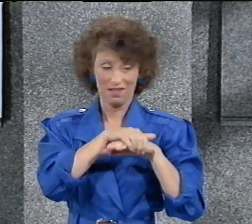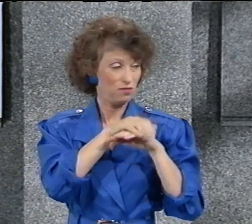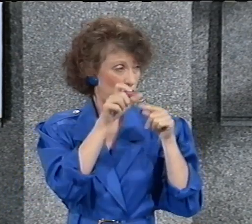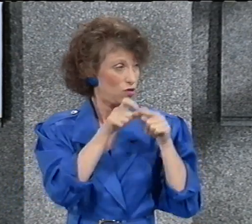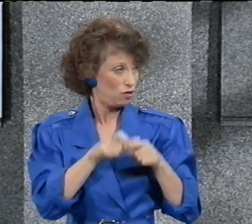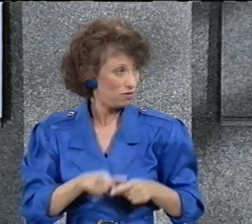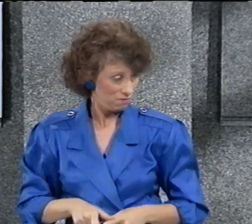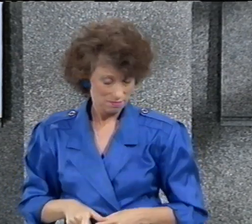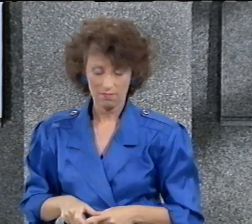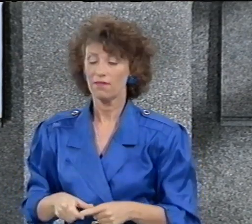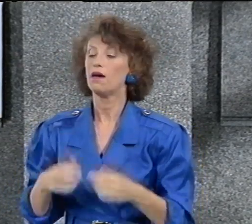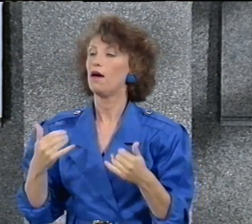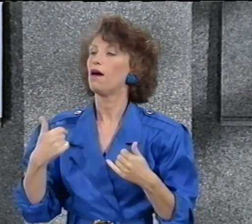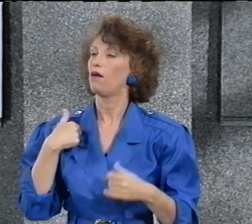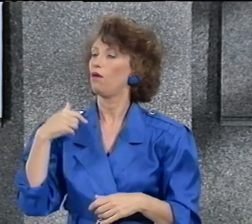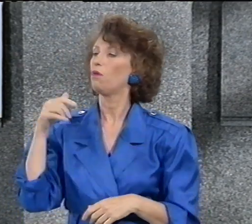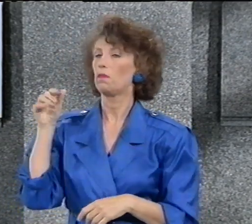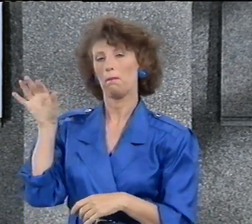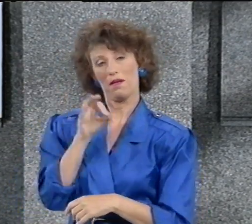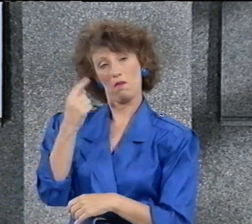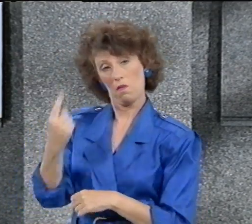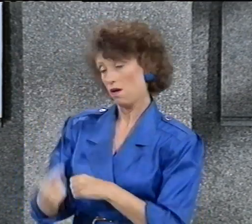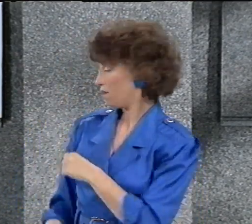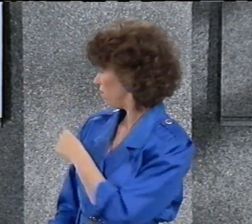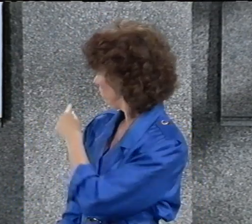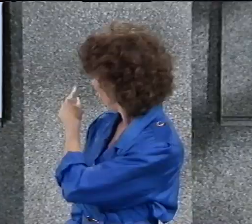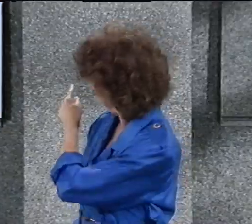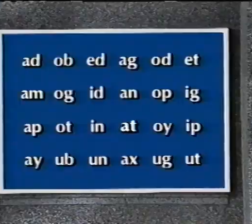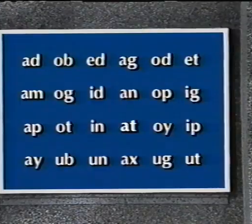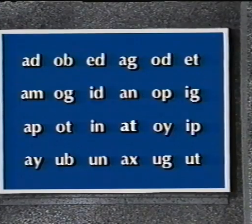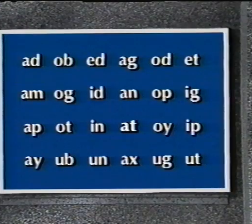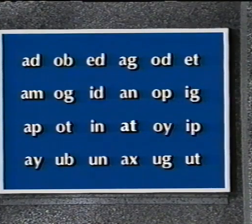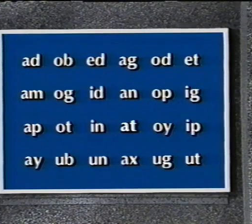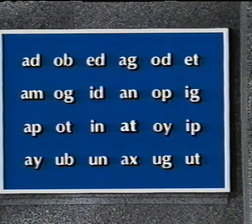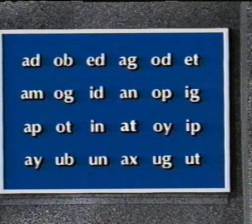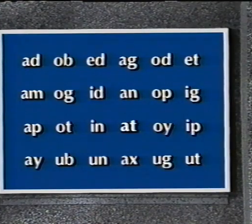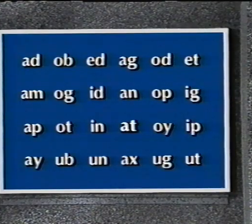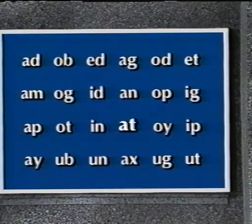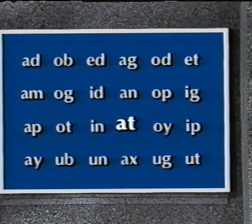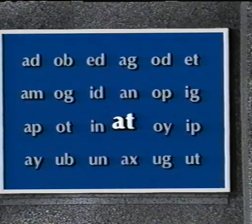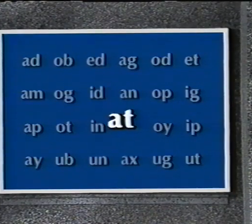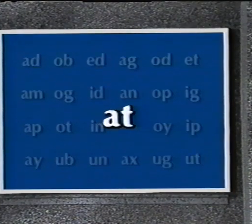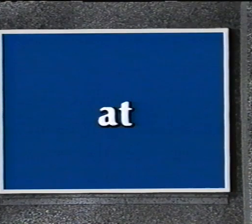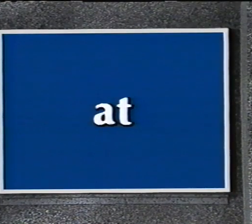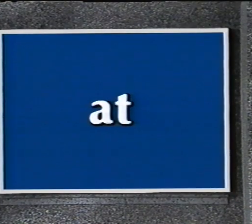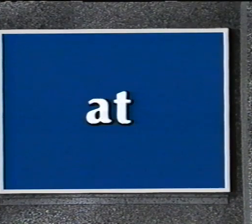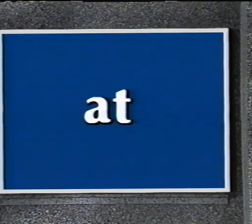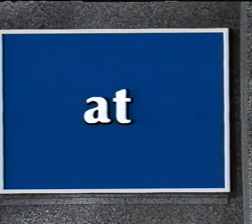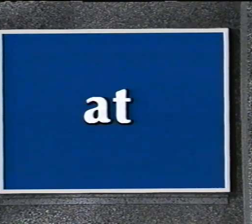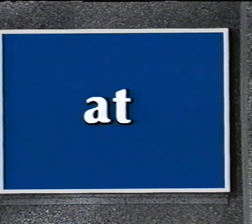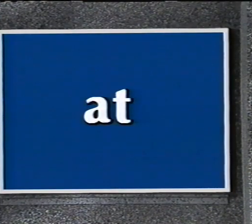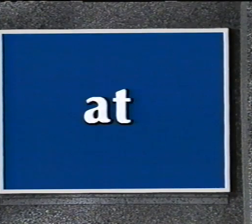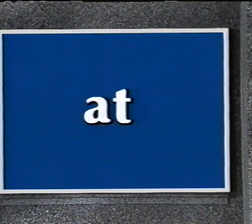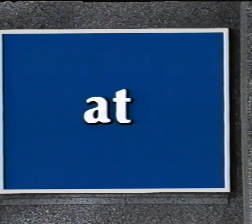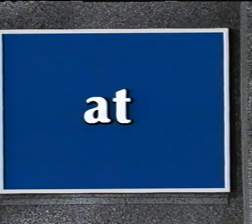I'm going to pick one of these patterns and build words around that particular pattern.